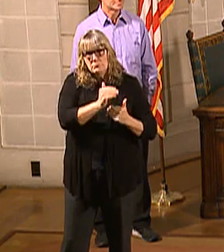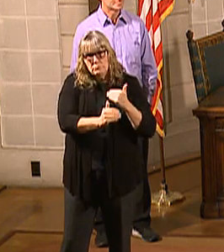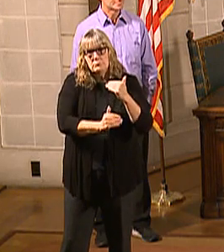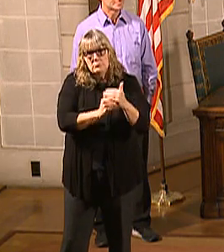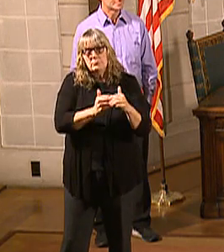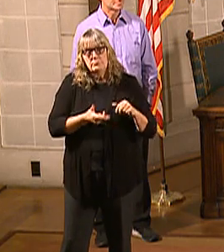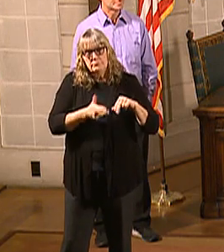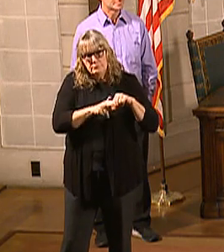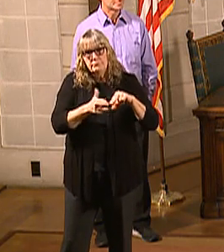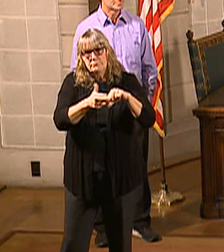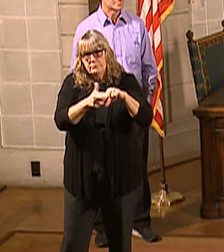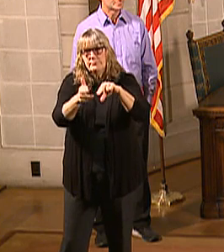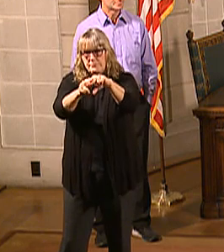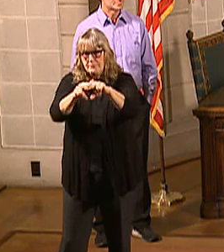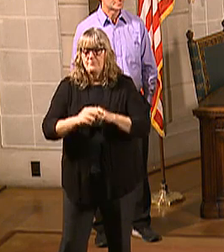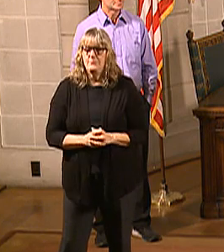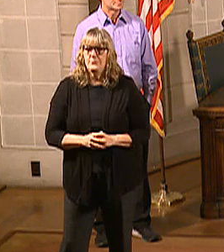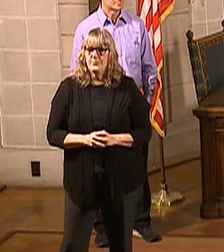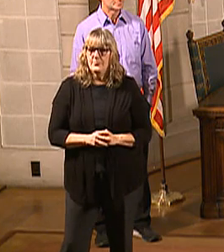and then work up as you go.